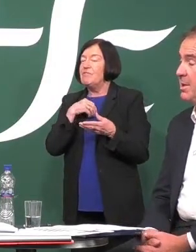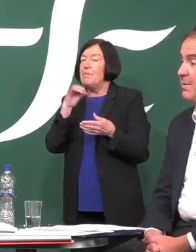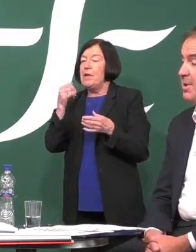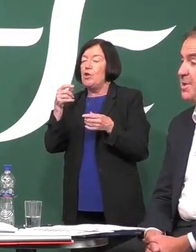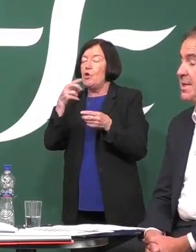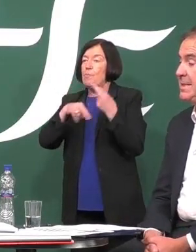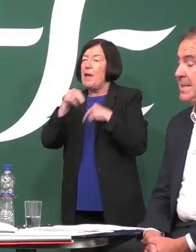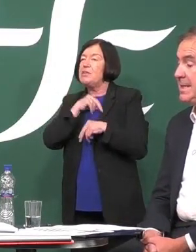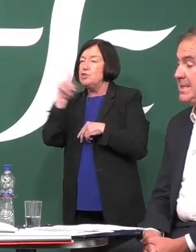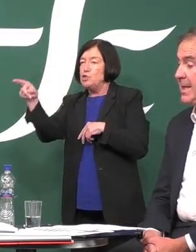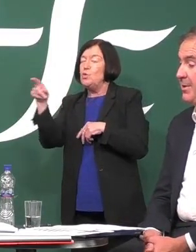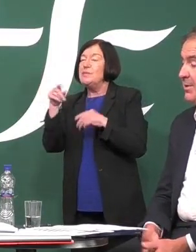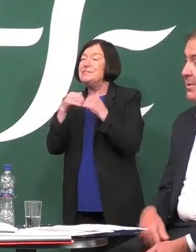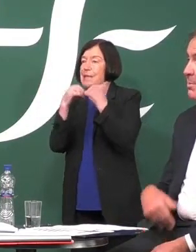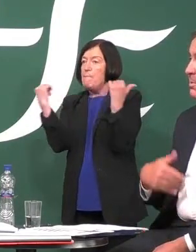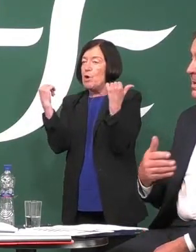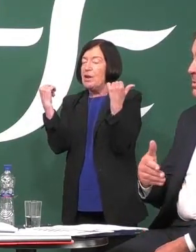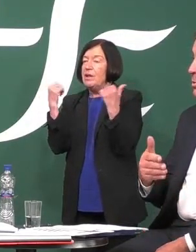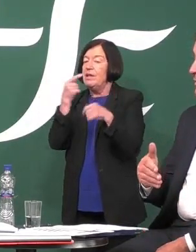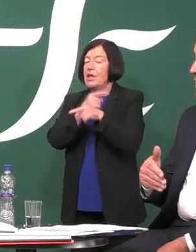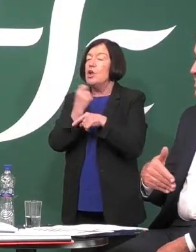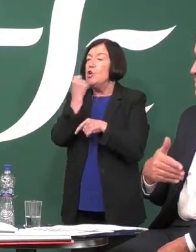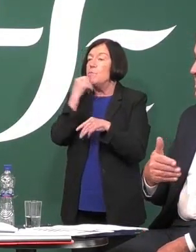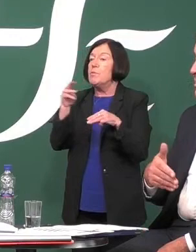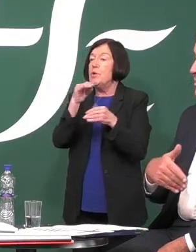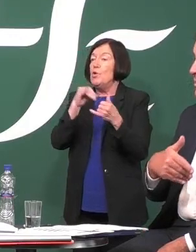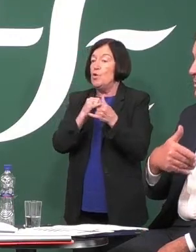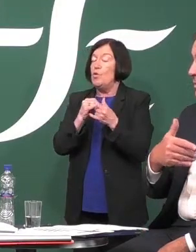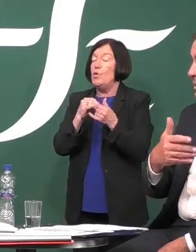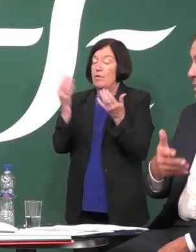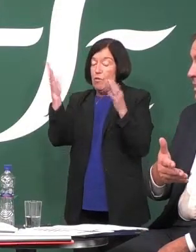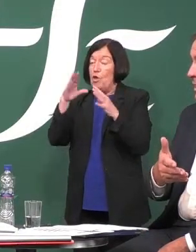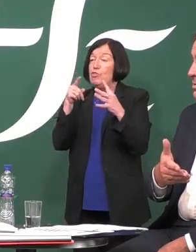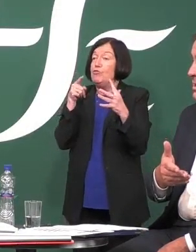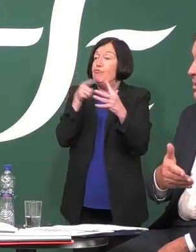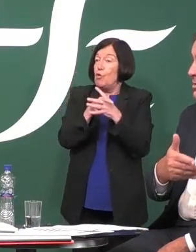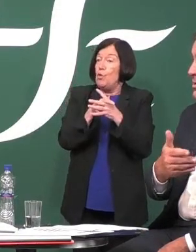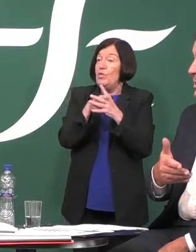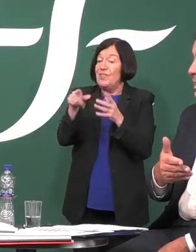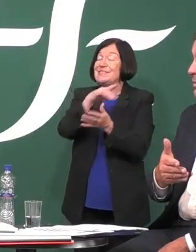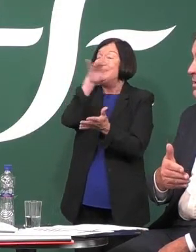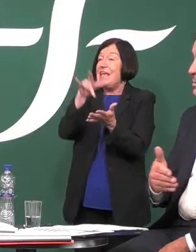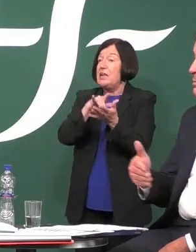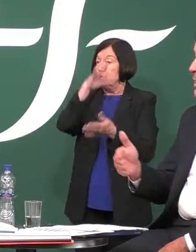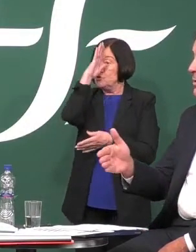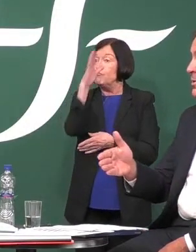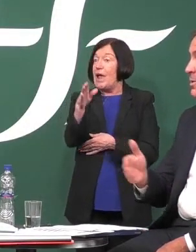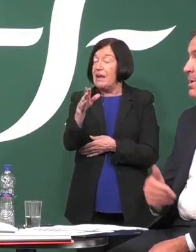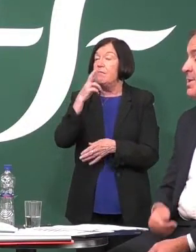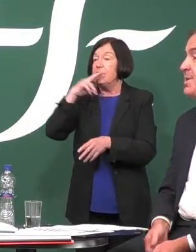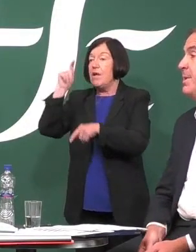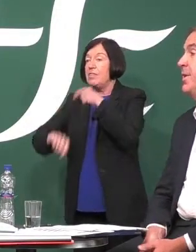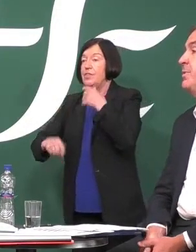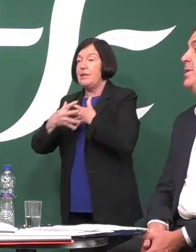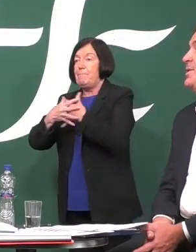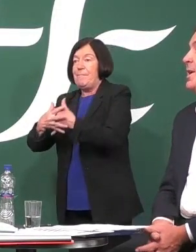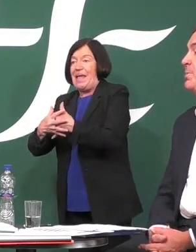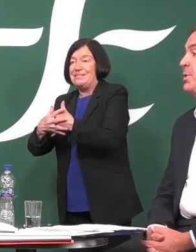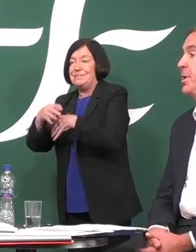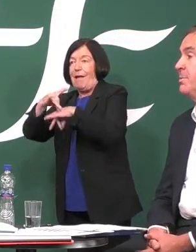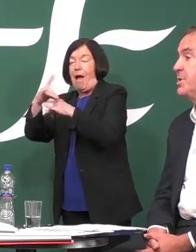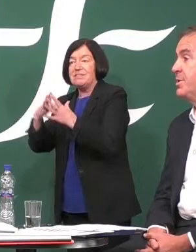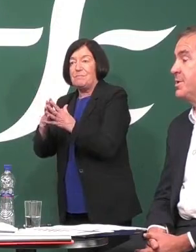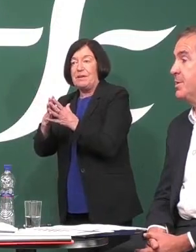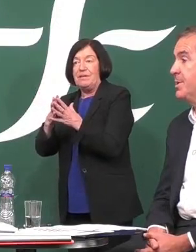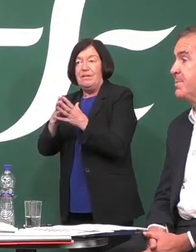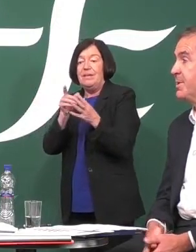maybe separately, Niamh, on it, is that there are a number of people who have actually presented through the actual centres directly, if you know what I mean, rather than through the pregnancy pathway that's set